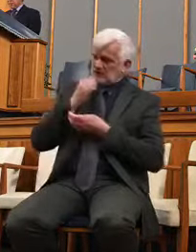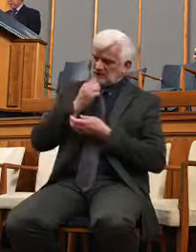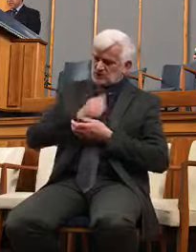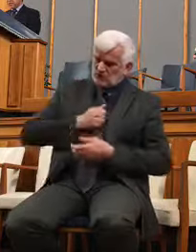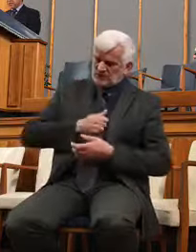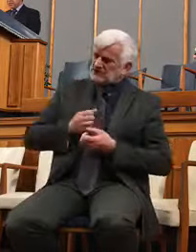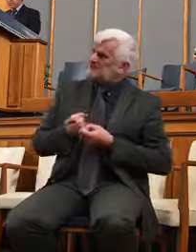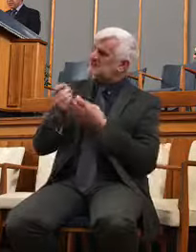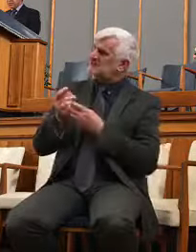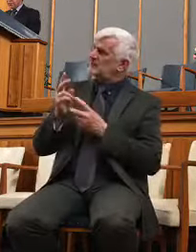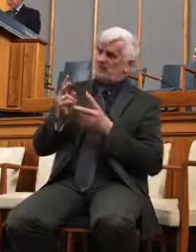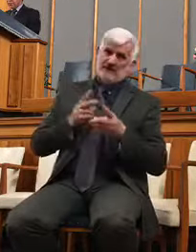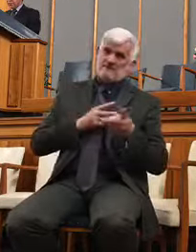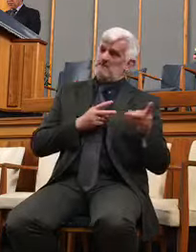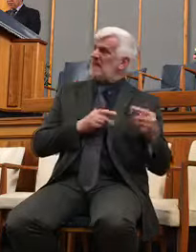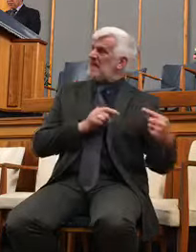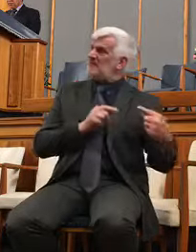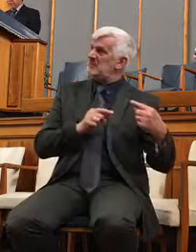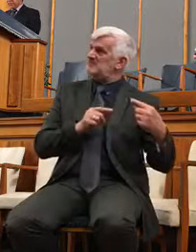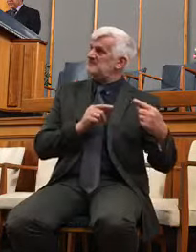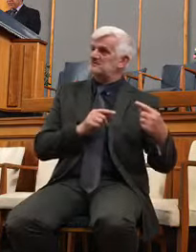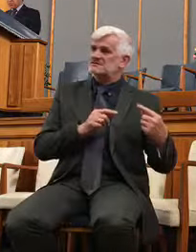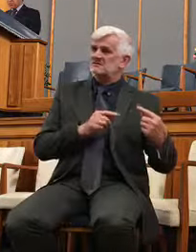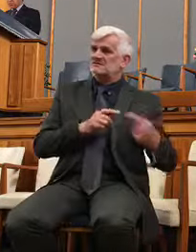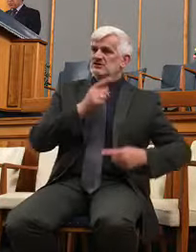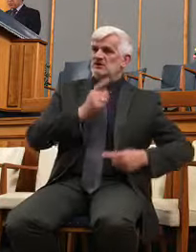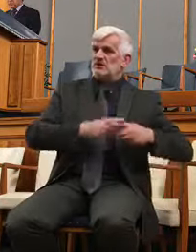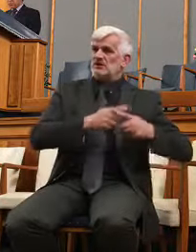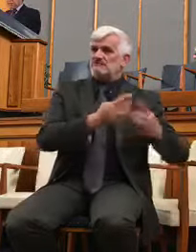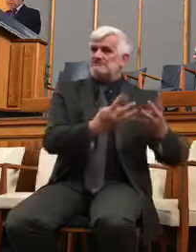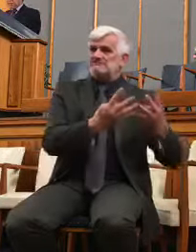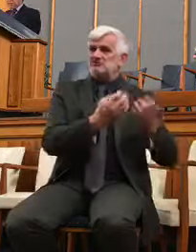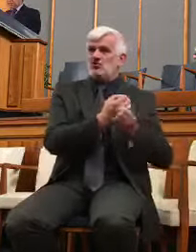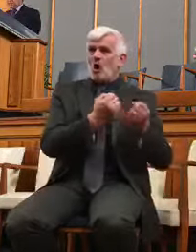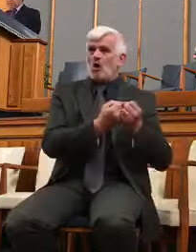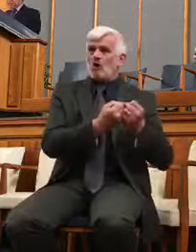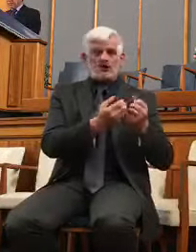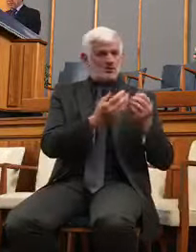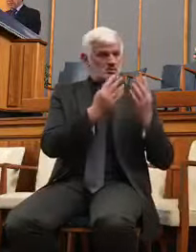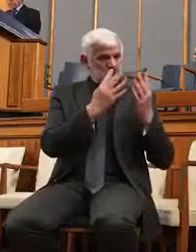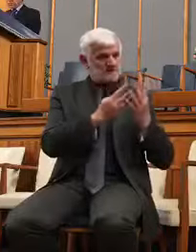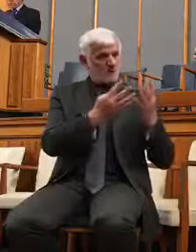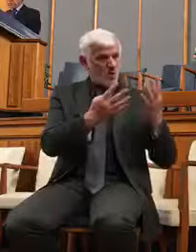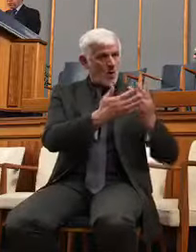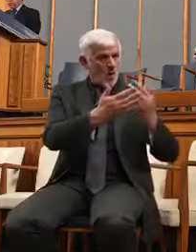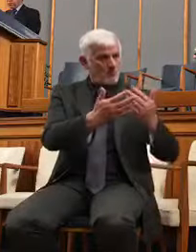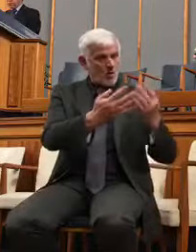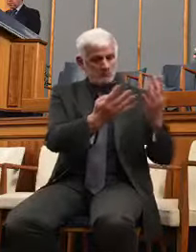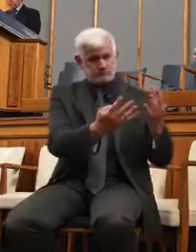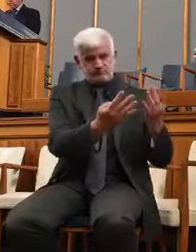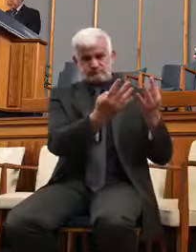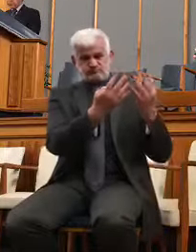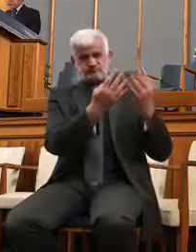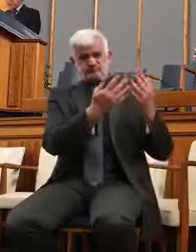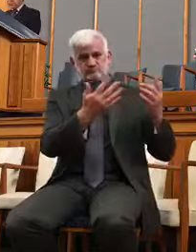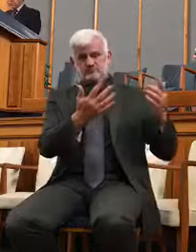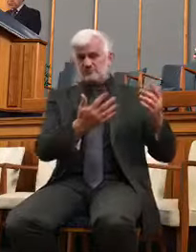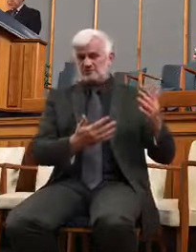mine enemies are lively, and they are strong, and they that hate me wrongfully are